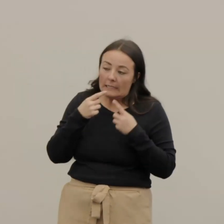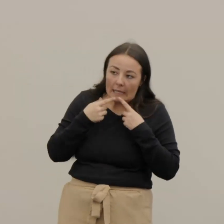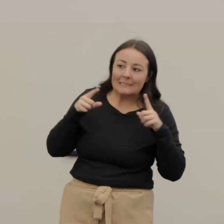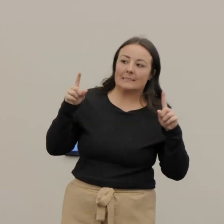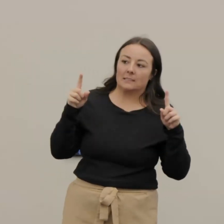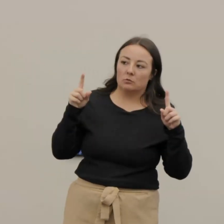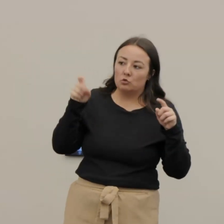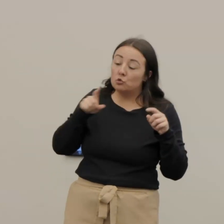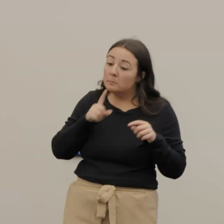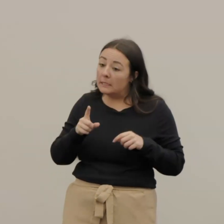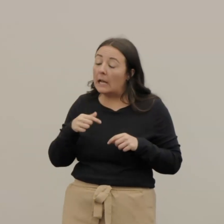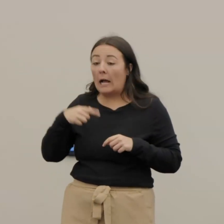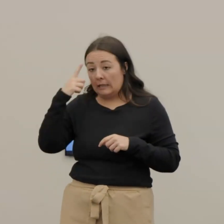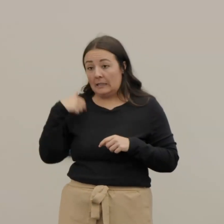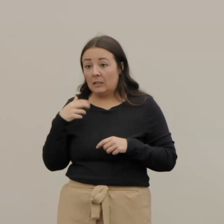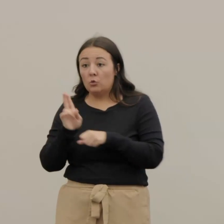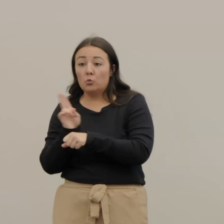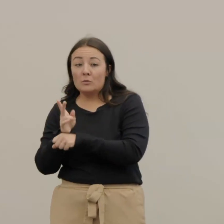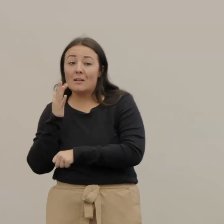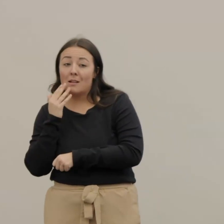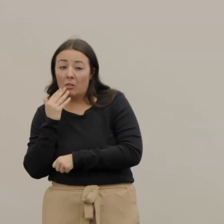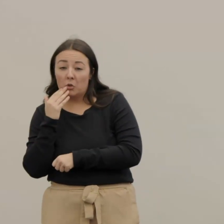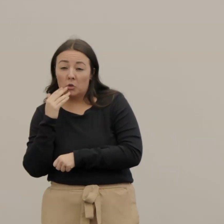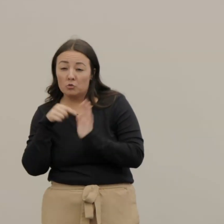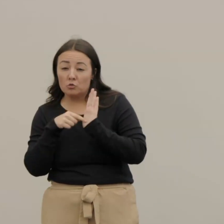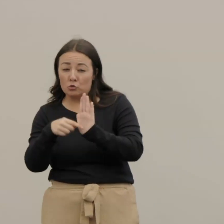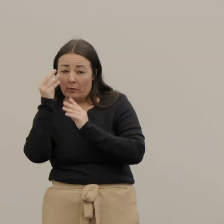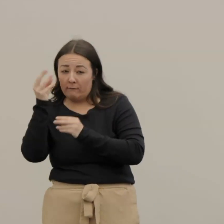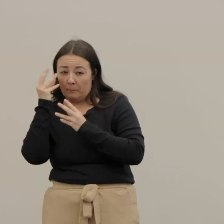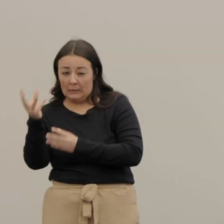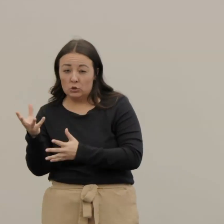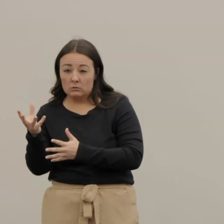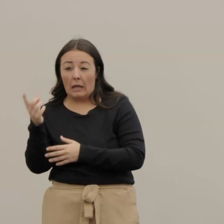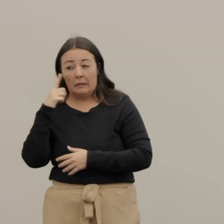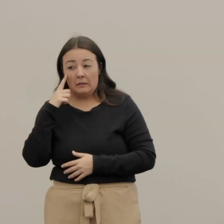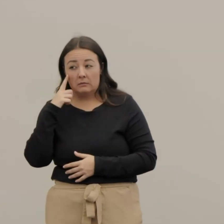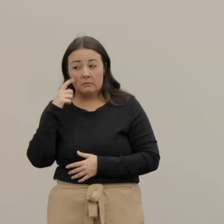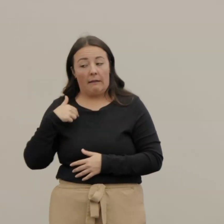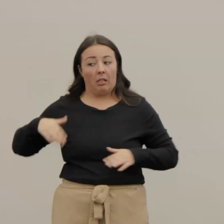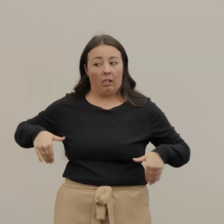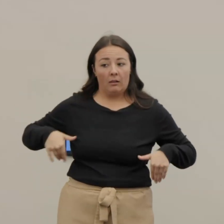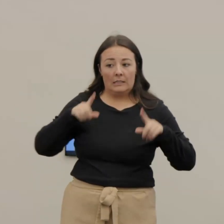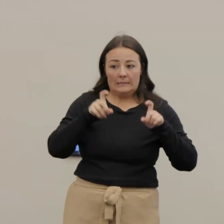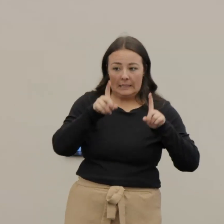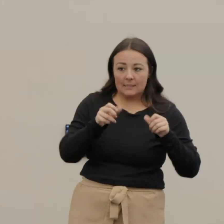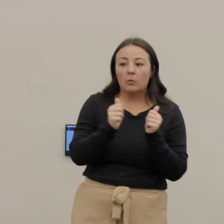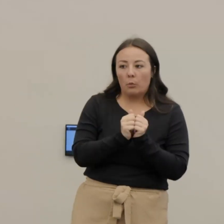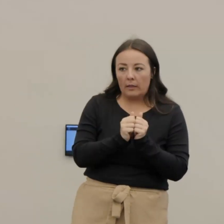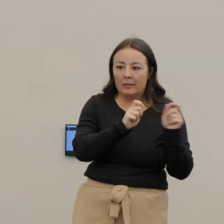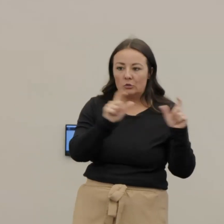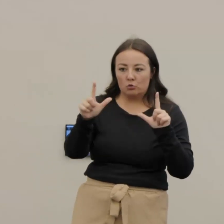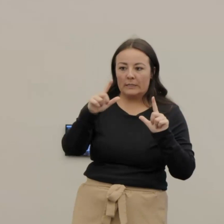I think it does use color to convey information. And I have not tested it with a screen reader. So